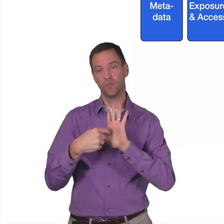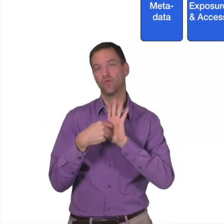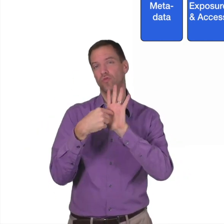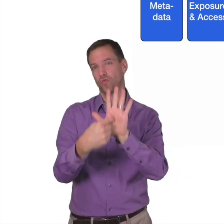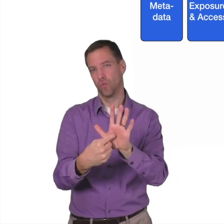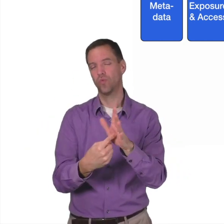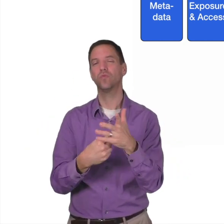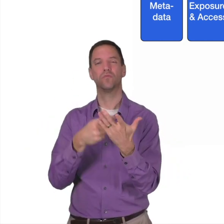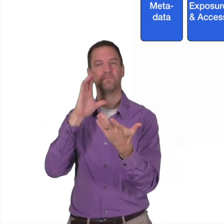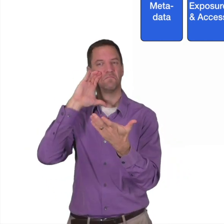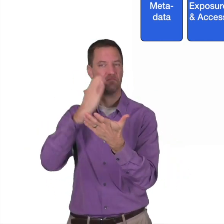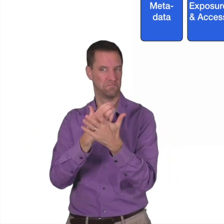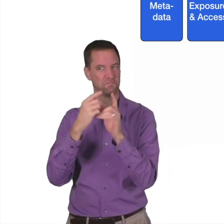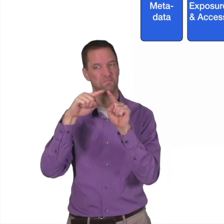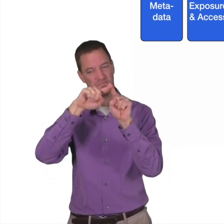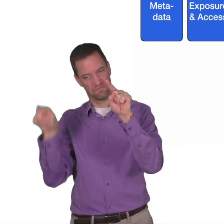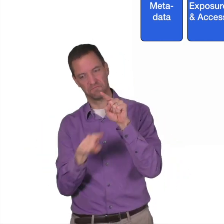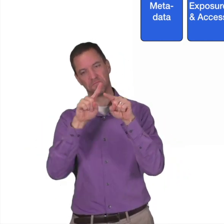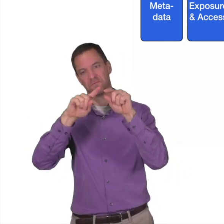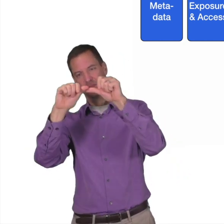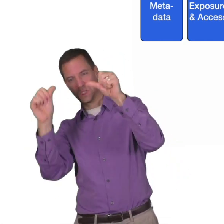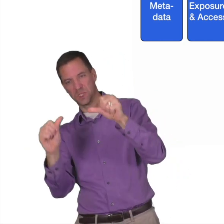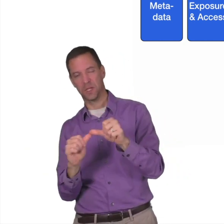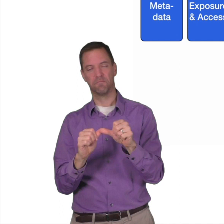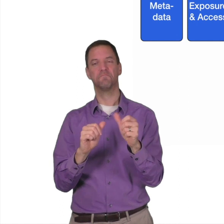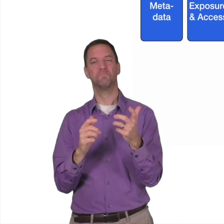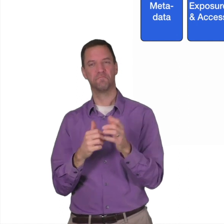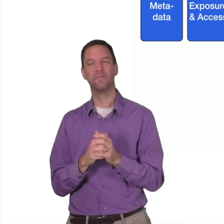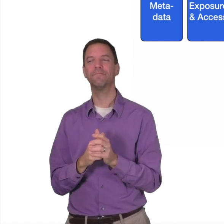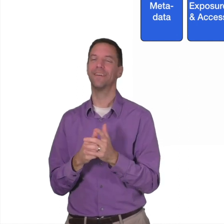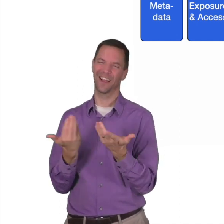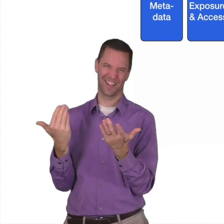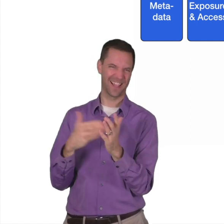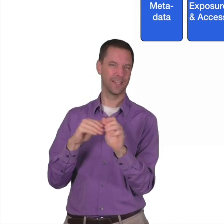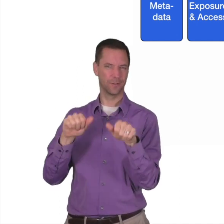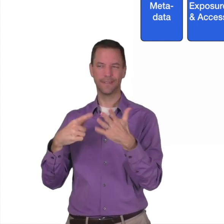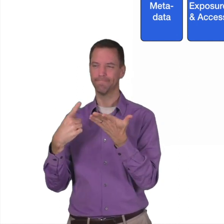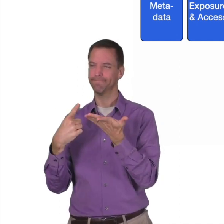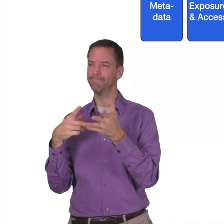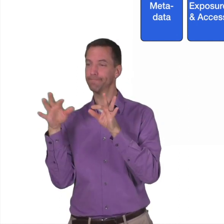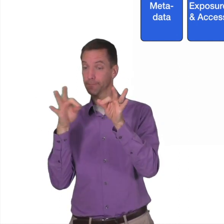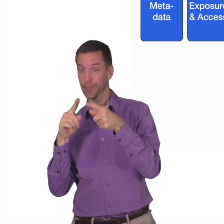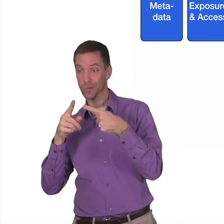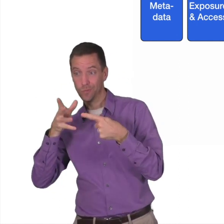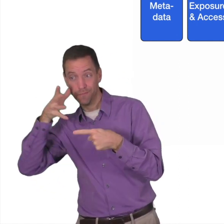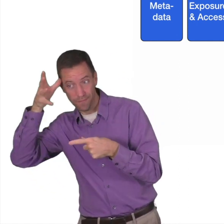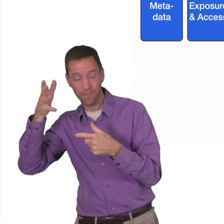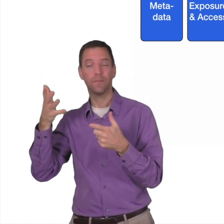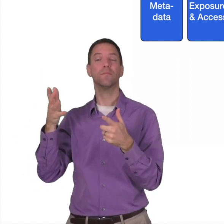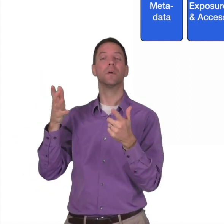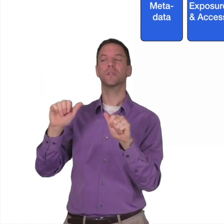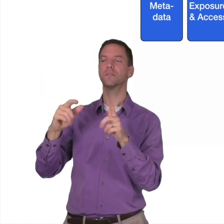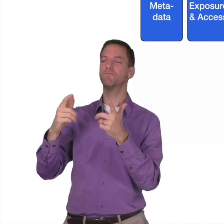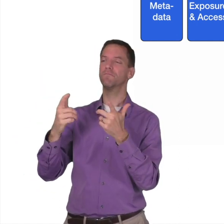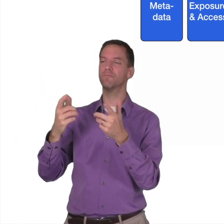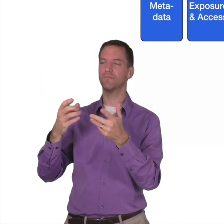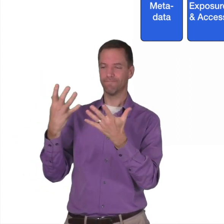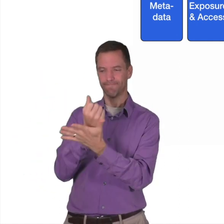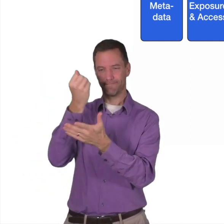to you. And then at the end, there's a screen that shows the child's language access profile. And once again, that's an opportunity to discuss that